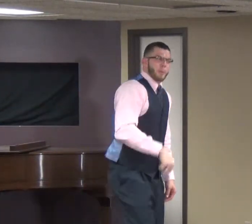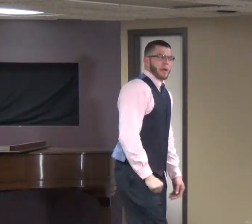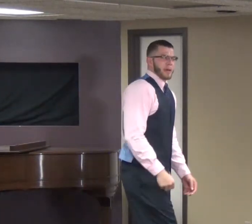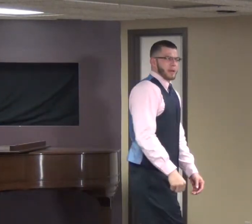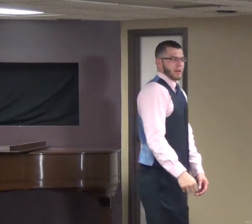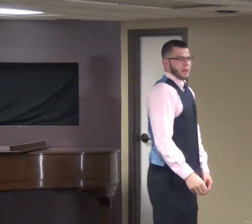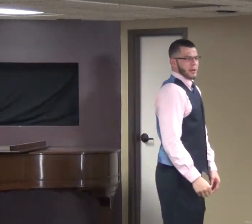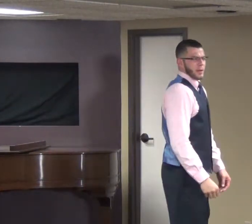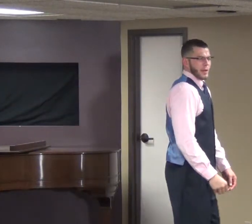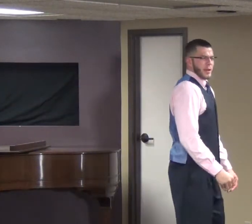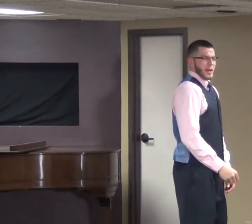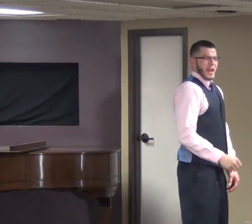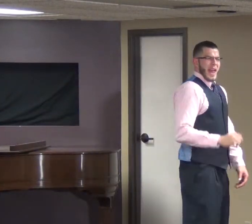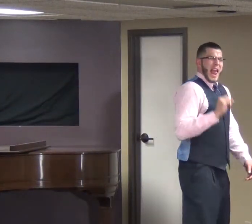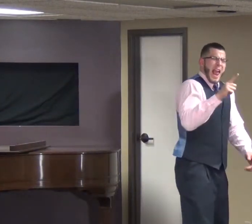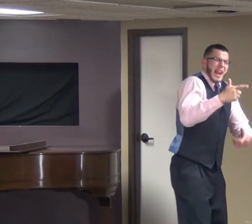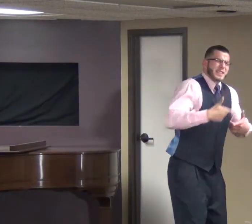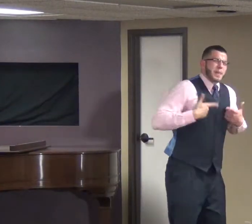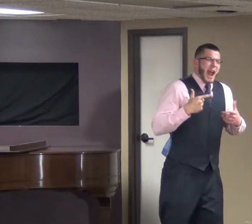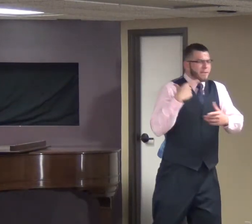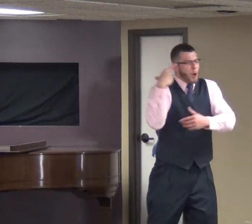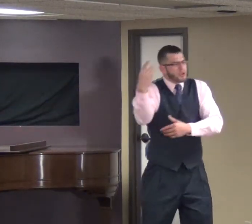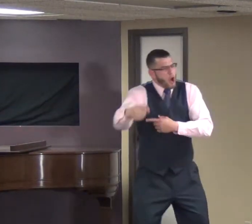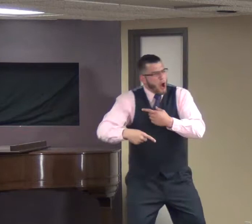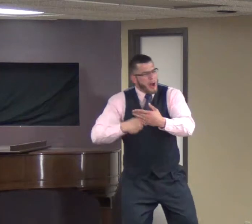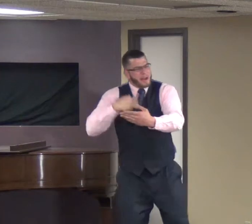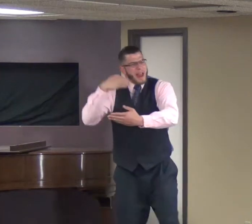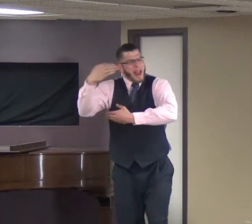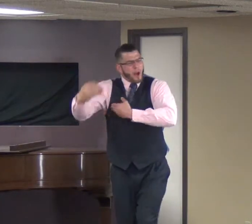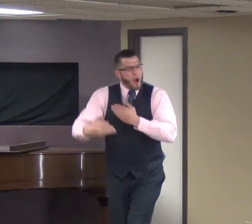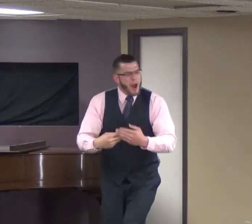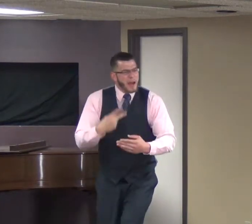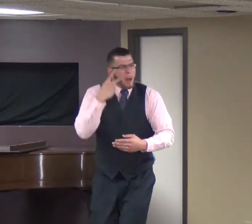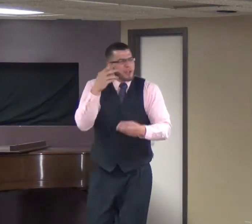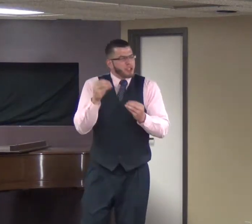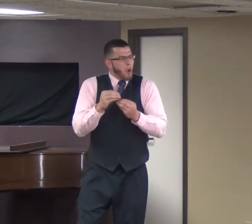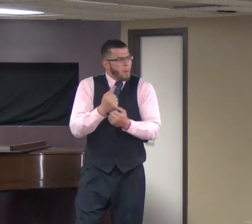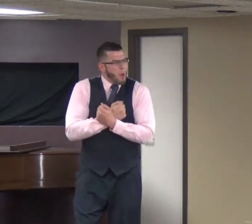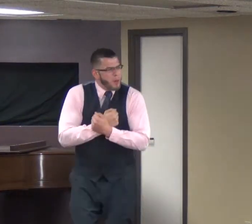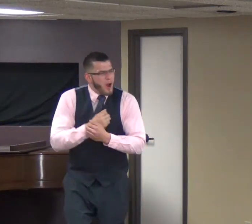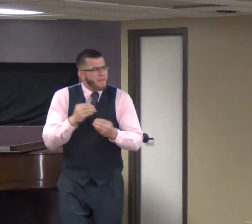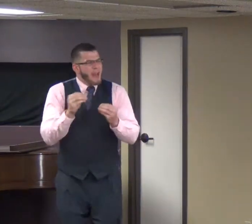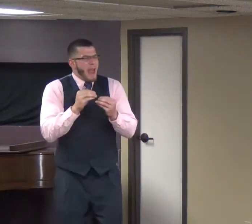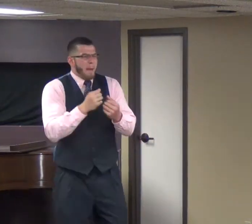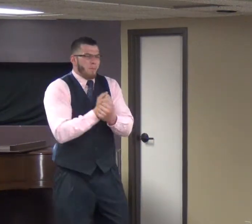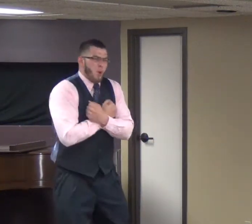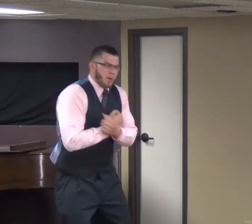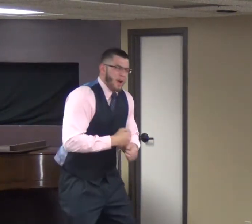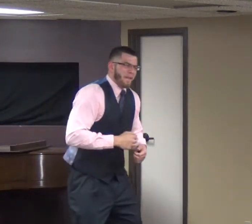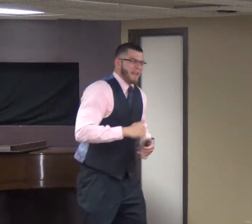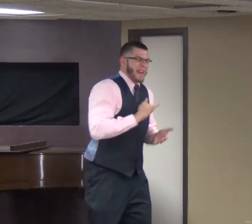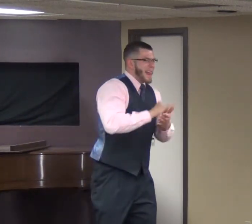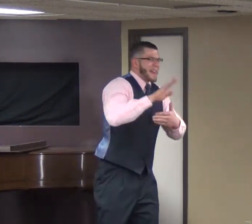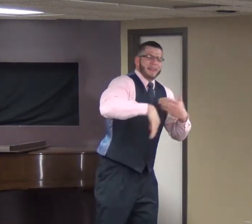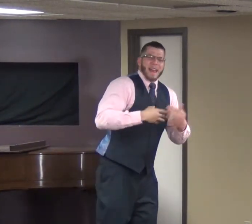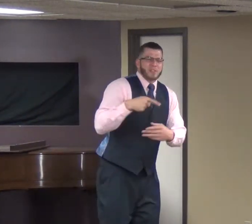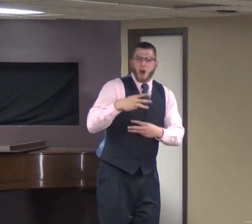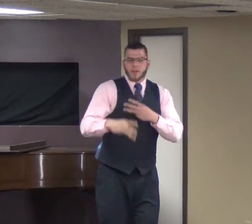bit. And as life goes on, and we show more love and more love, that's all this